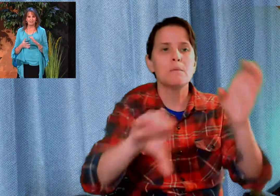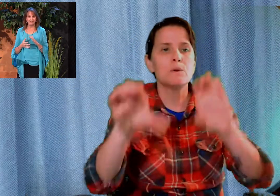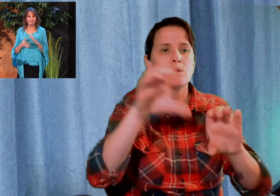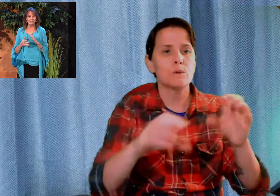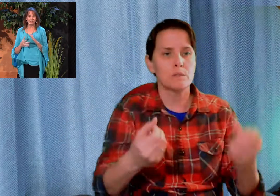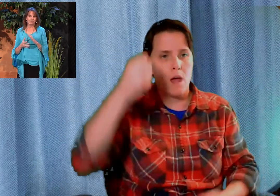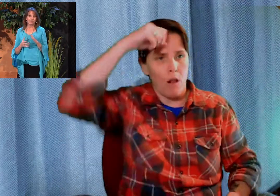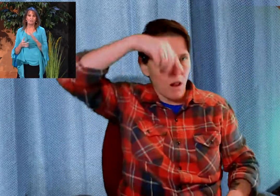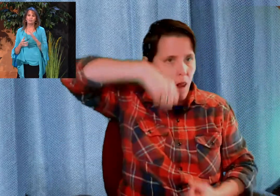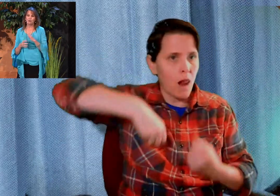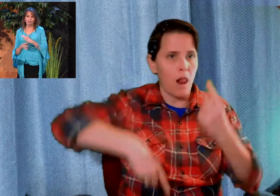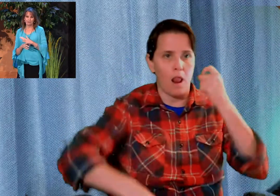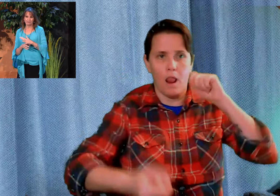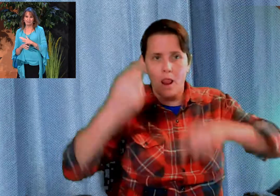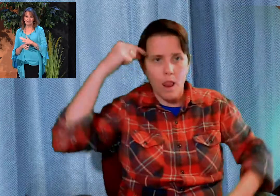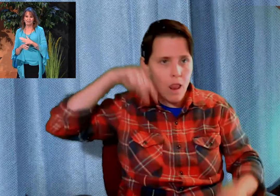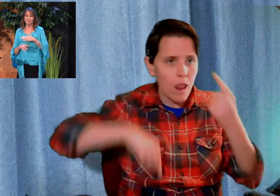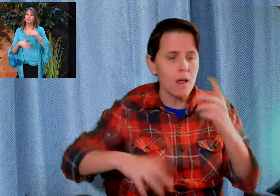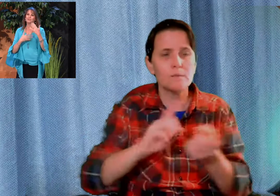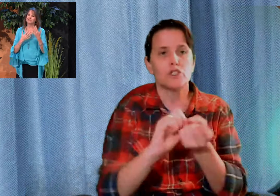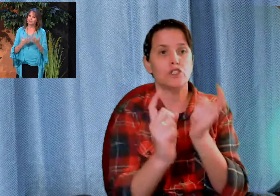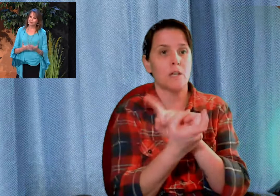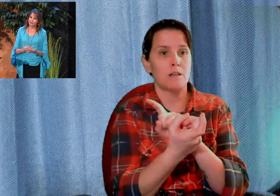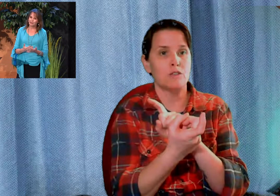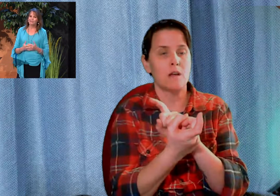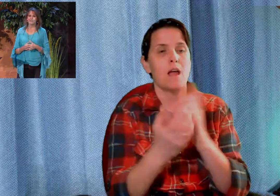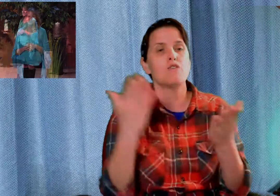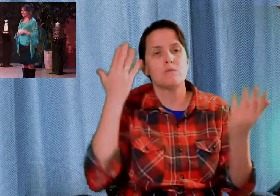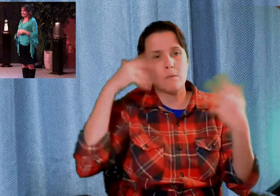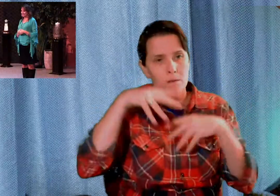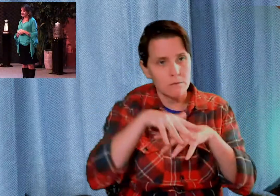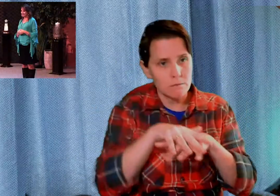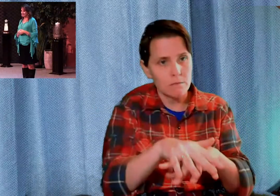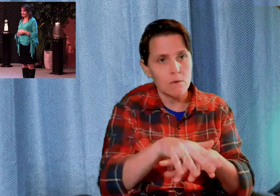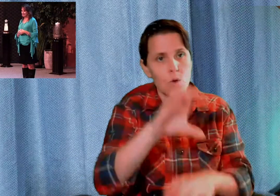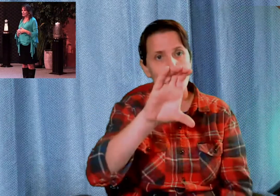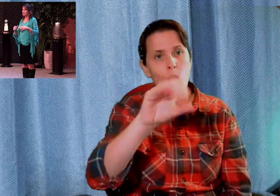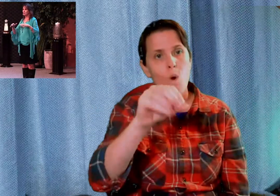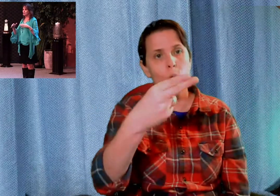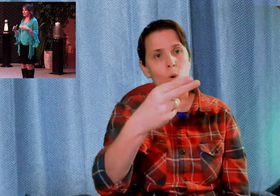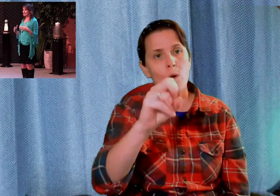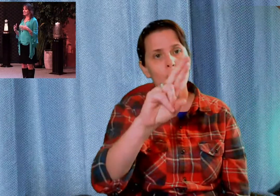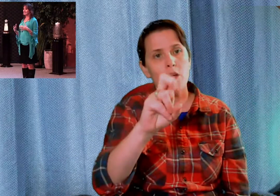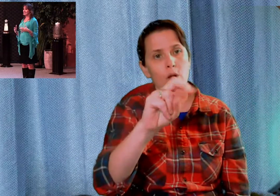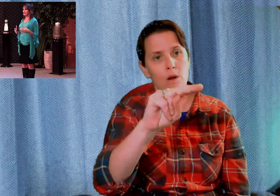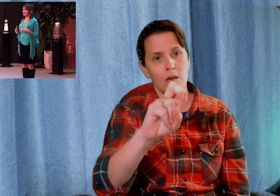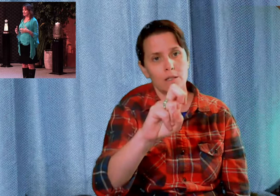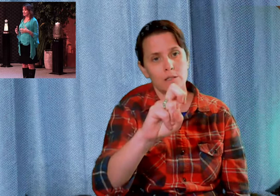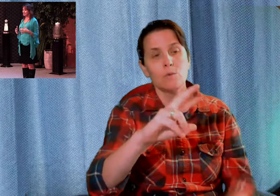change. And you actually come into coherence, which is another word for ease. So when you take